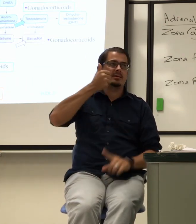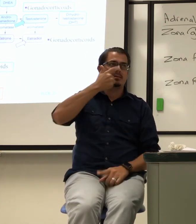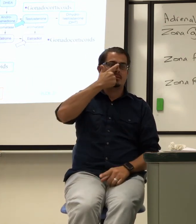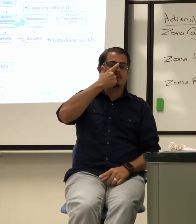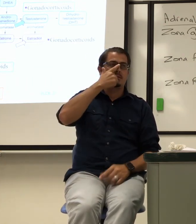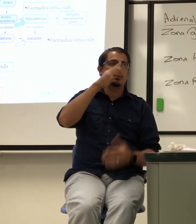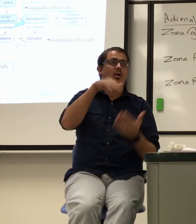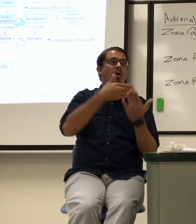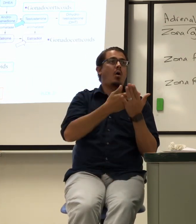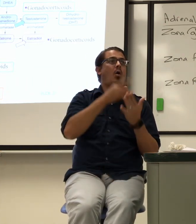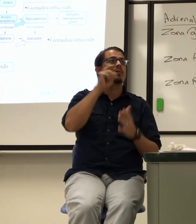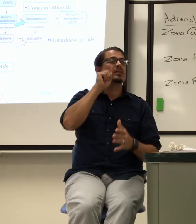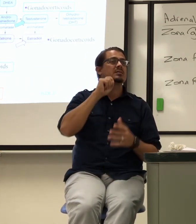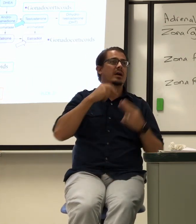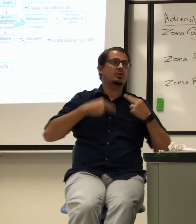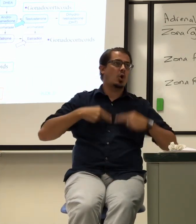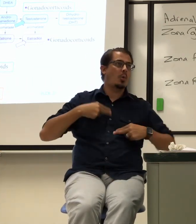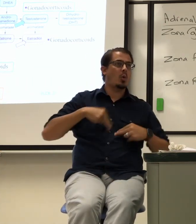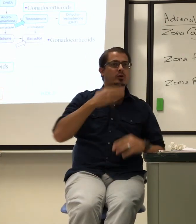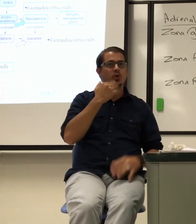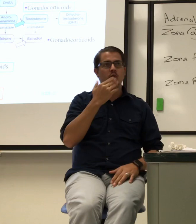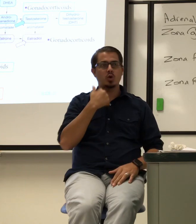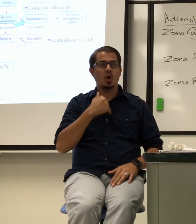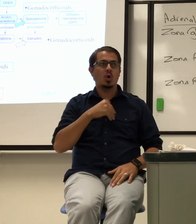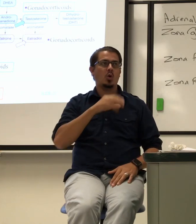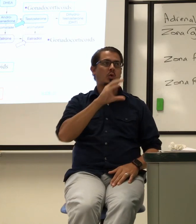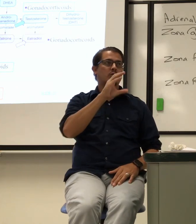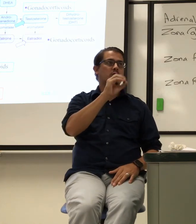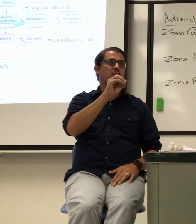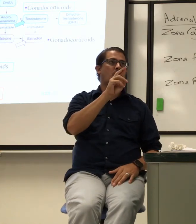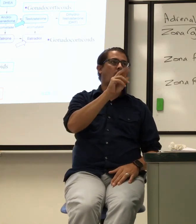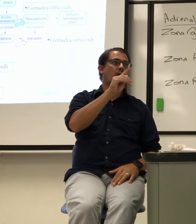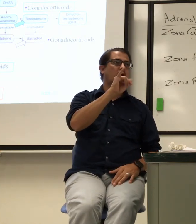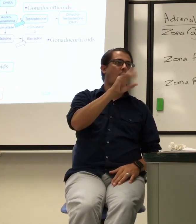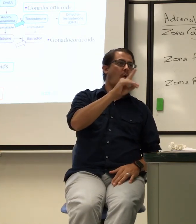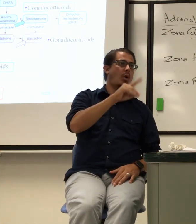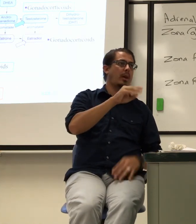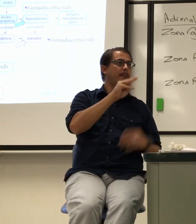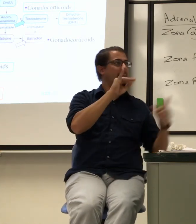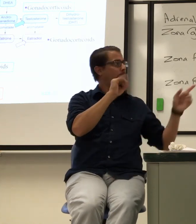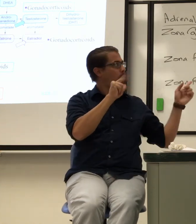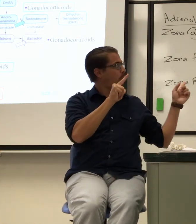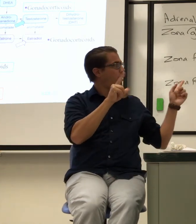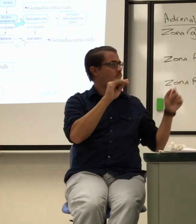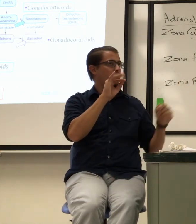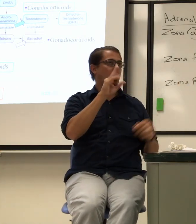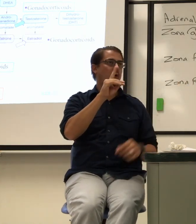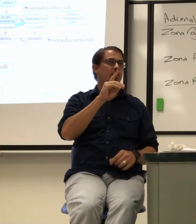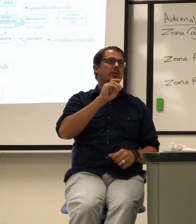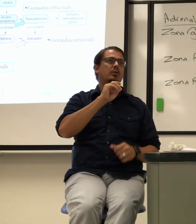of these sex hormones and glucocorticoids, mineral corticoids,